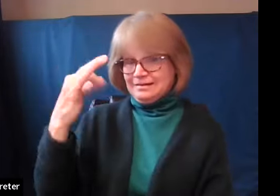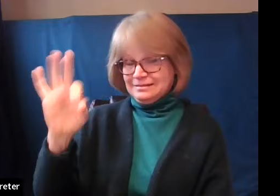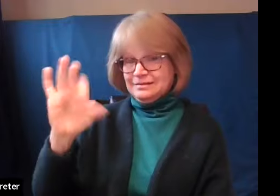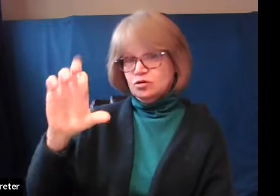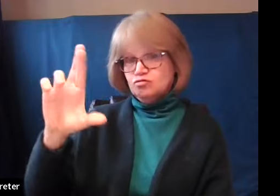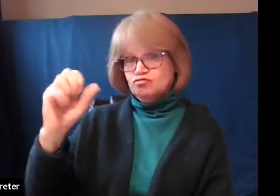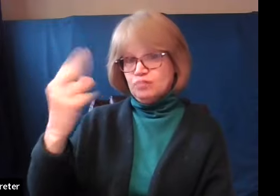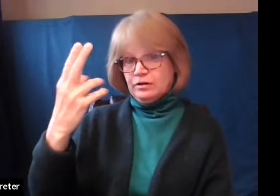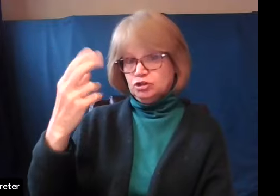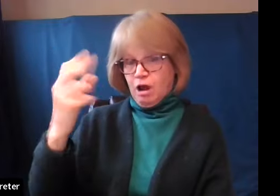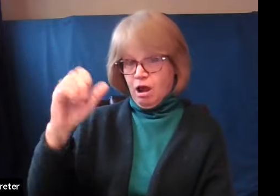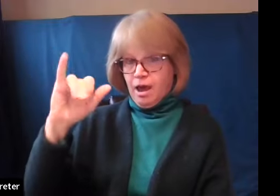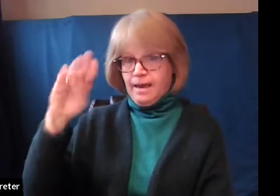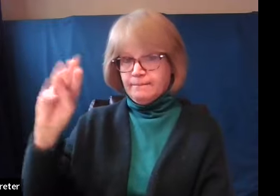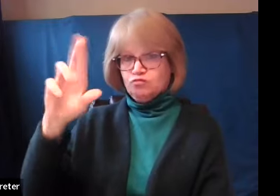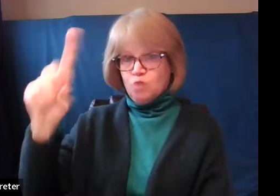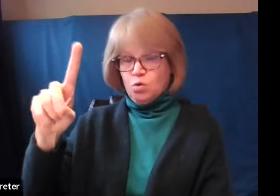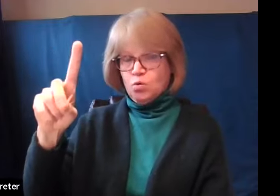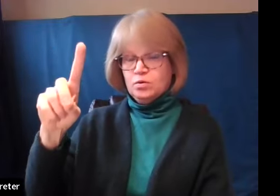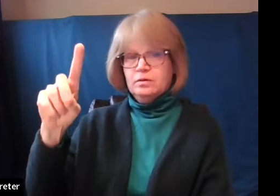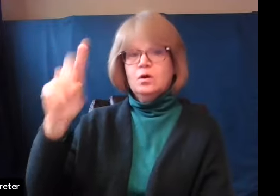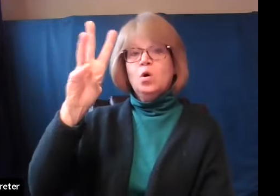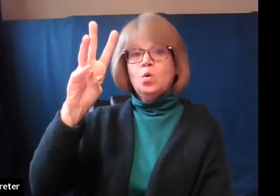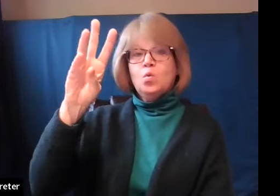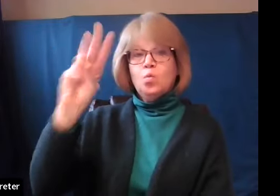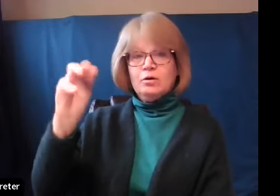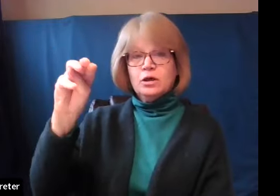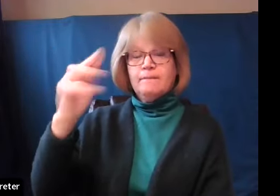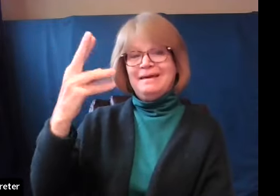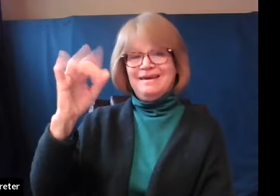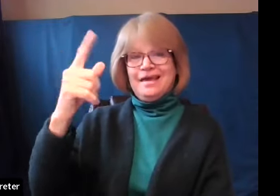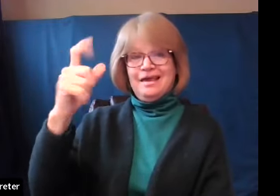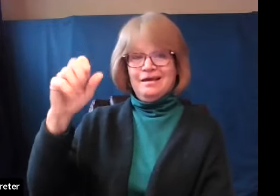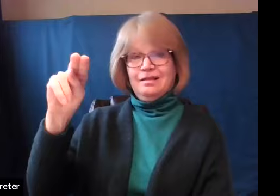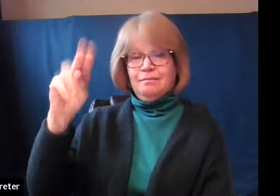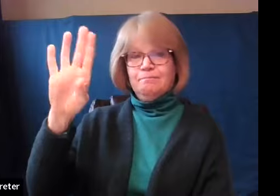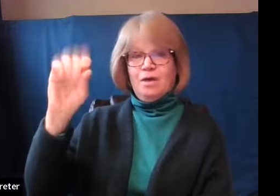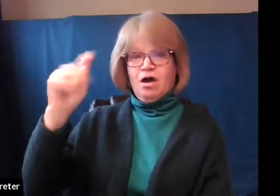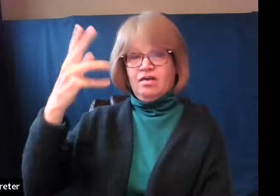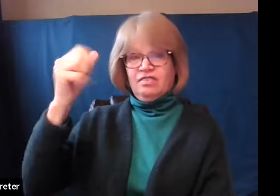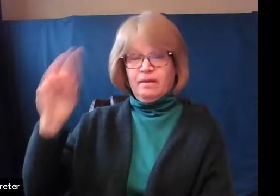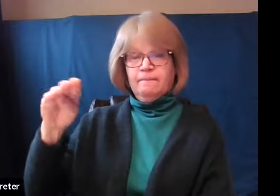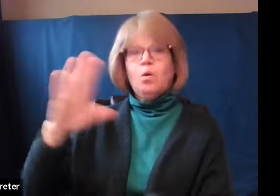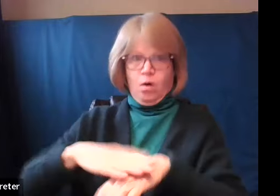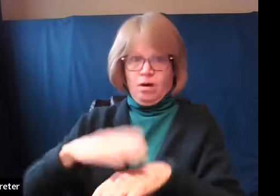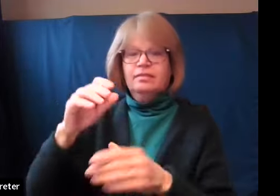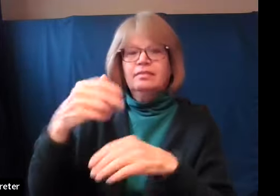7119 Kreshheim Road, William Higginbotham, was jaggedly stenciled onto the oxidized gray